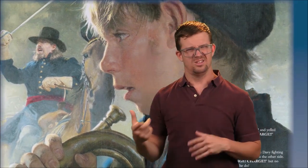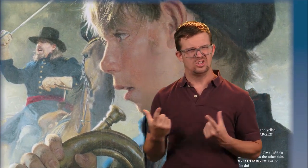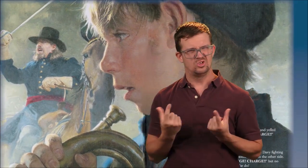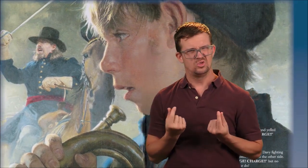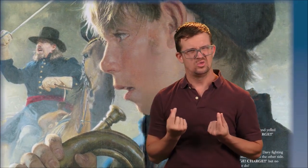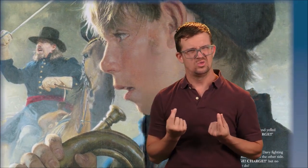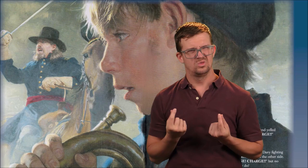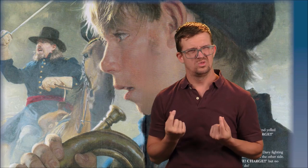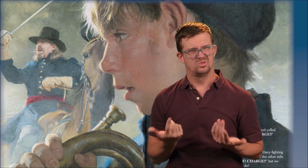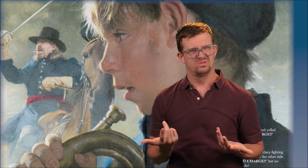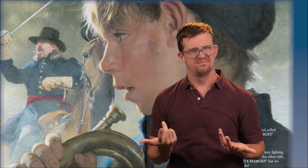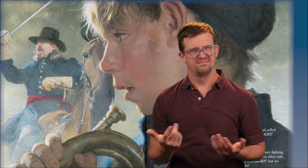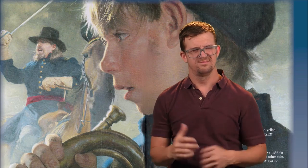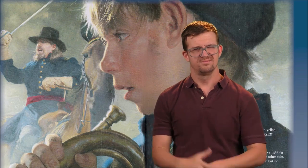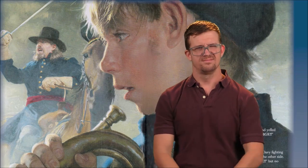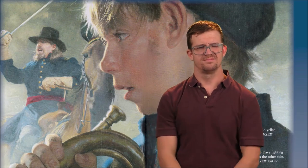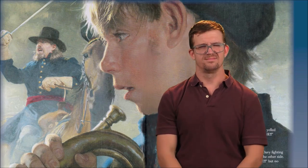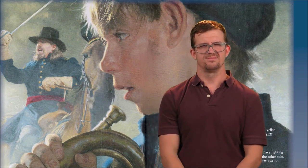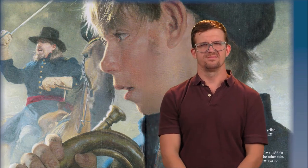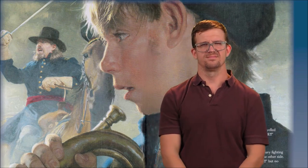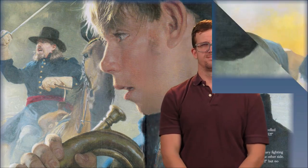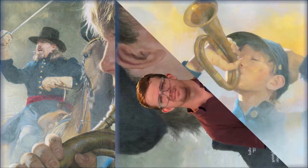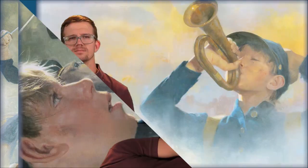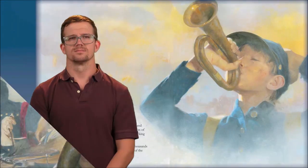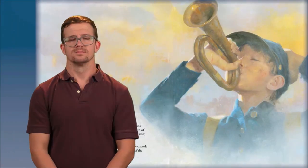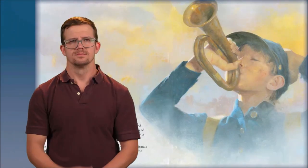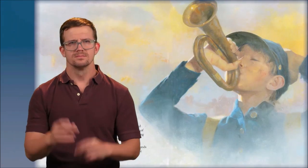boy. What could he do?